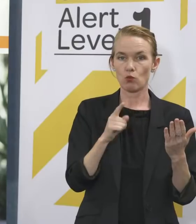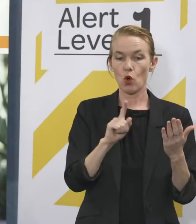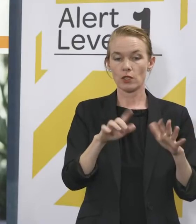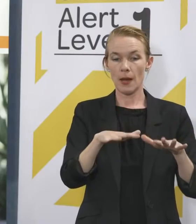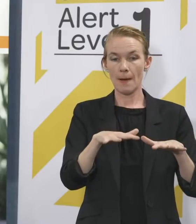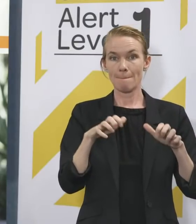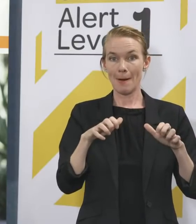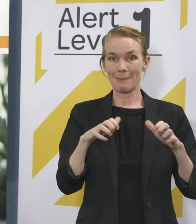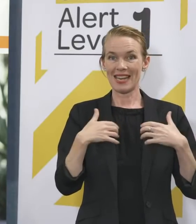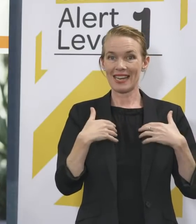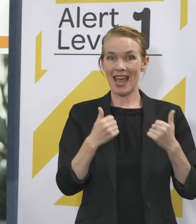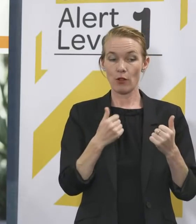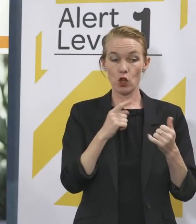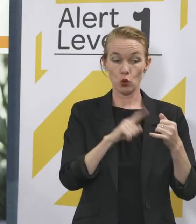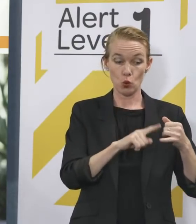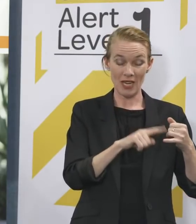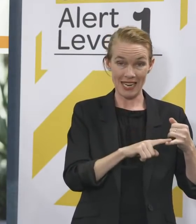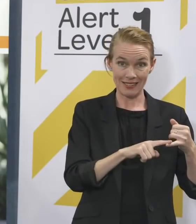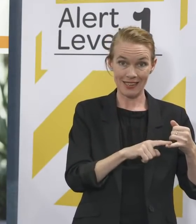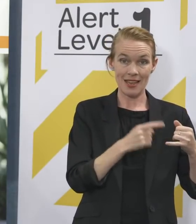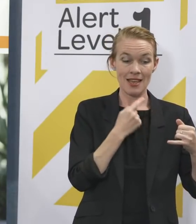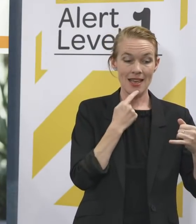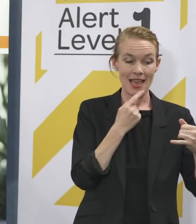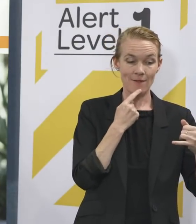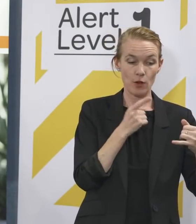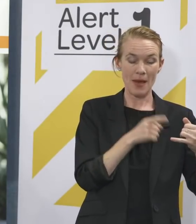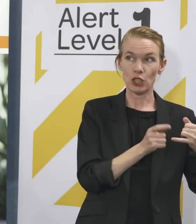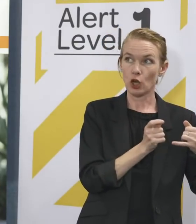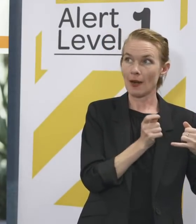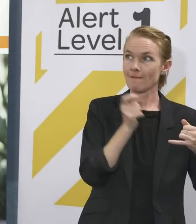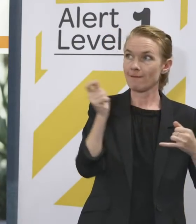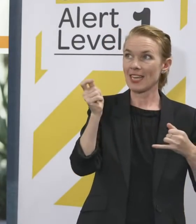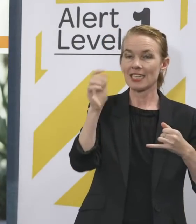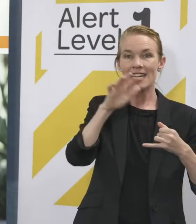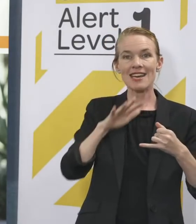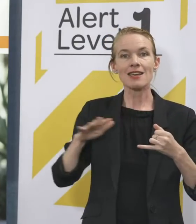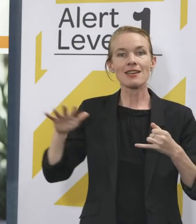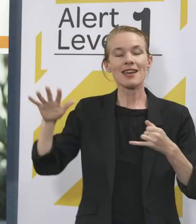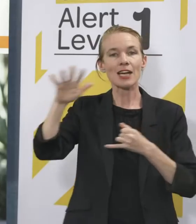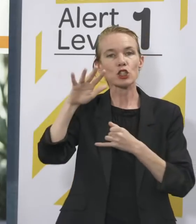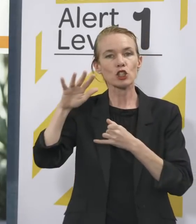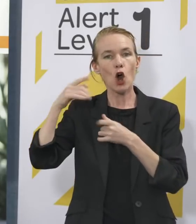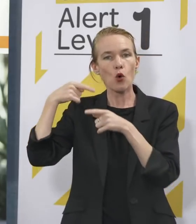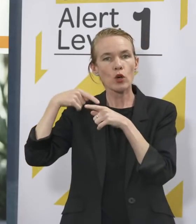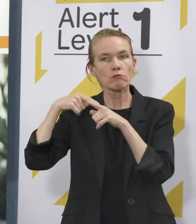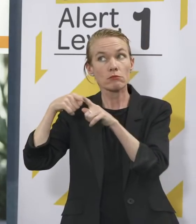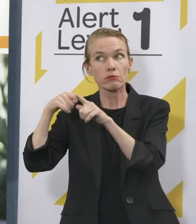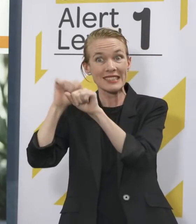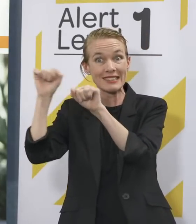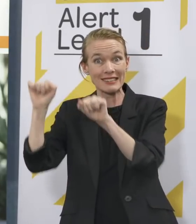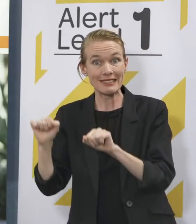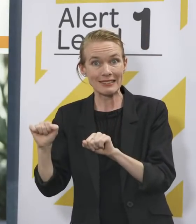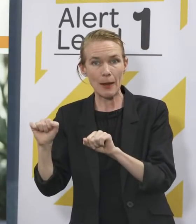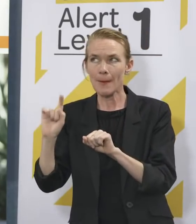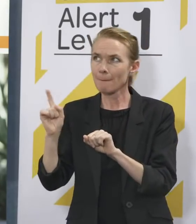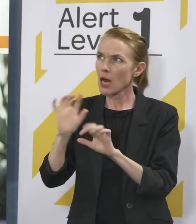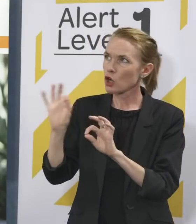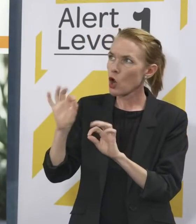into our National Close Contact Service, but they weren't necessarily getting information back about what was happening that would help them with